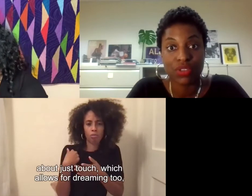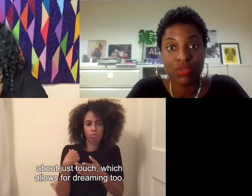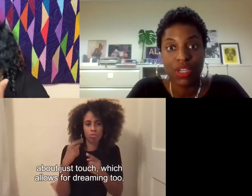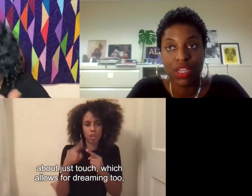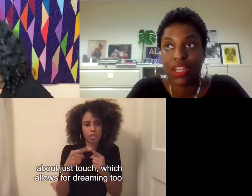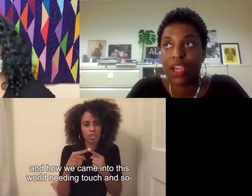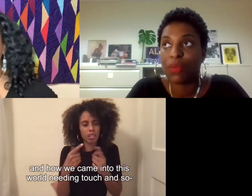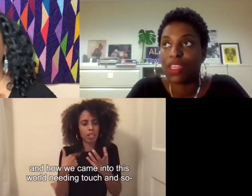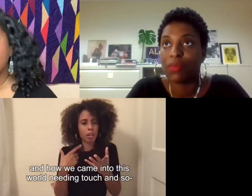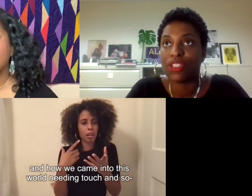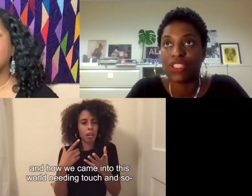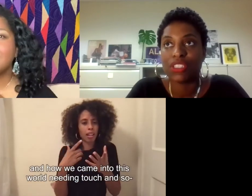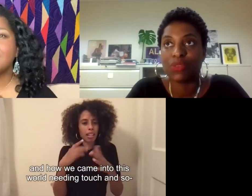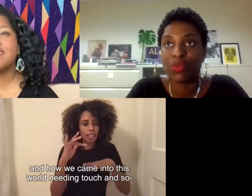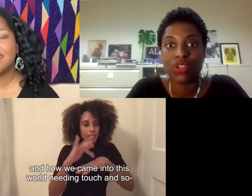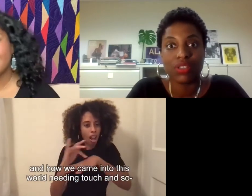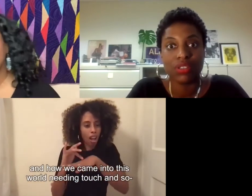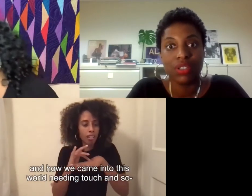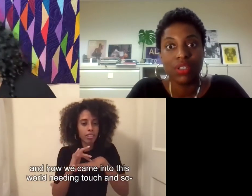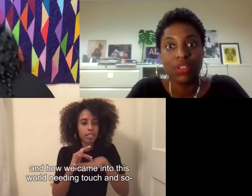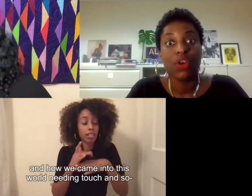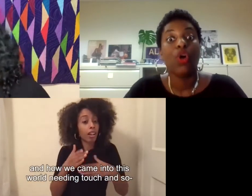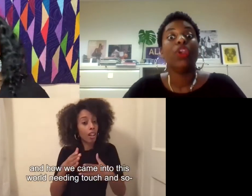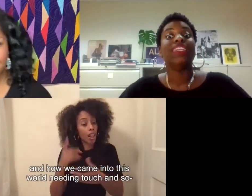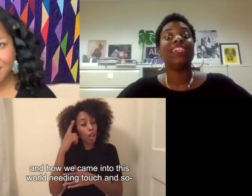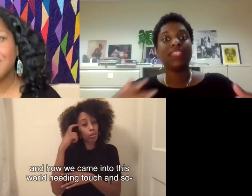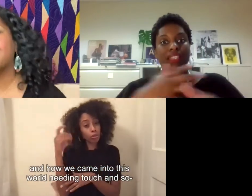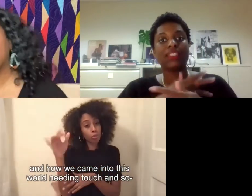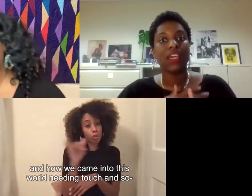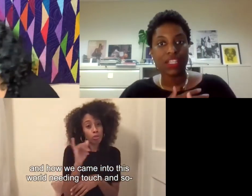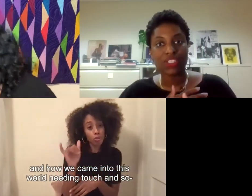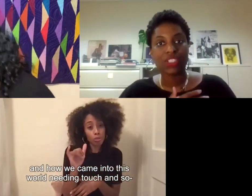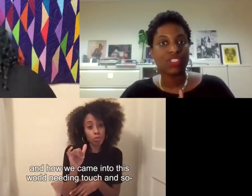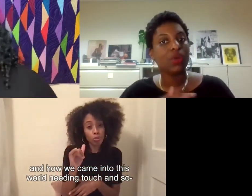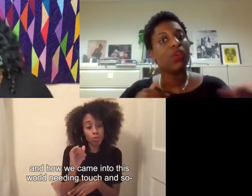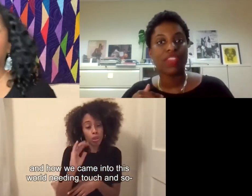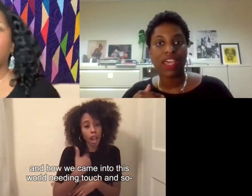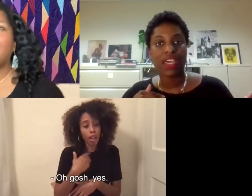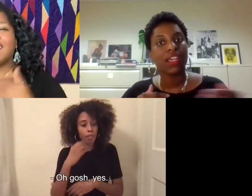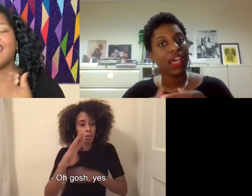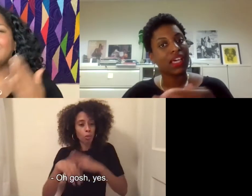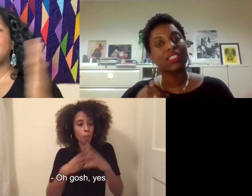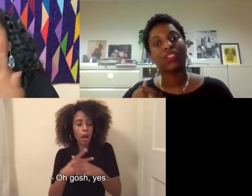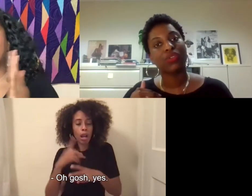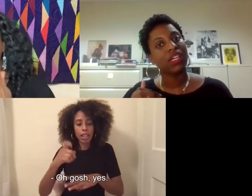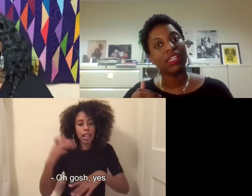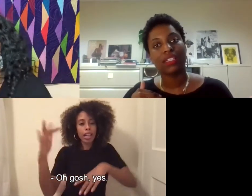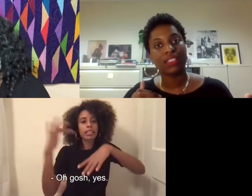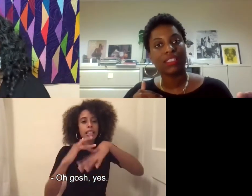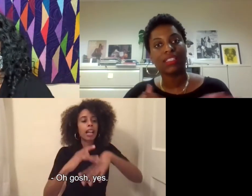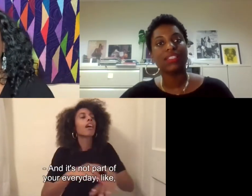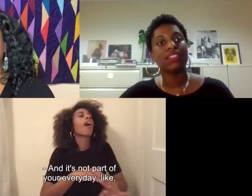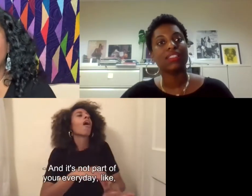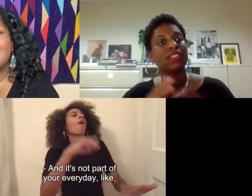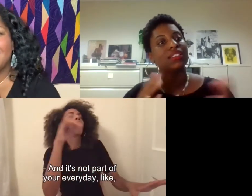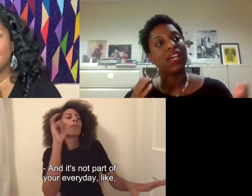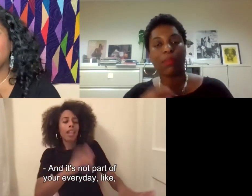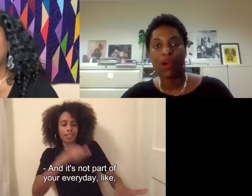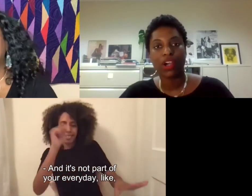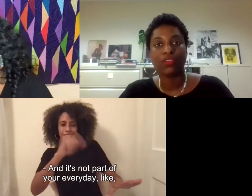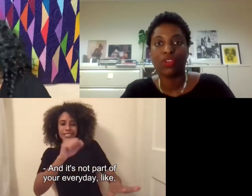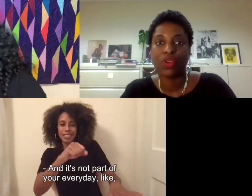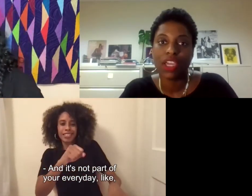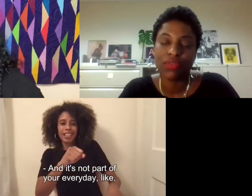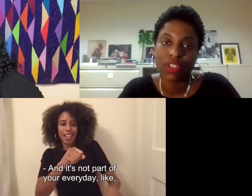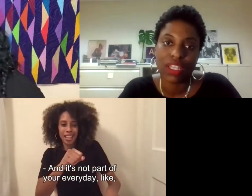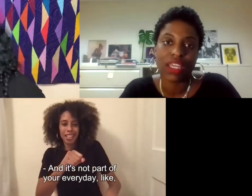dreaming too, and how we come into this world needing touch, and so with has created distance, and it's not